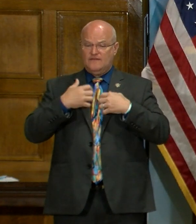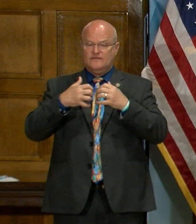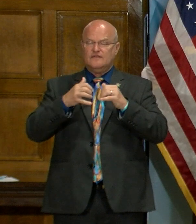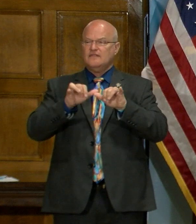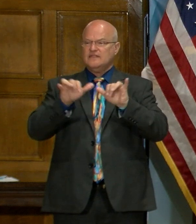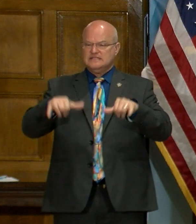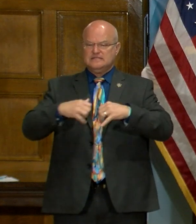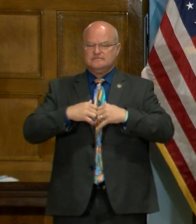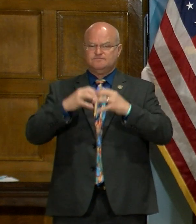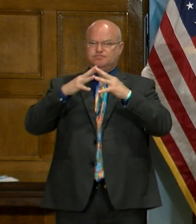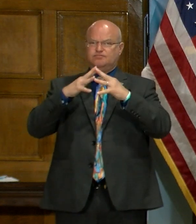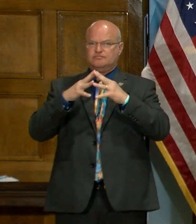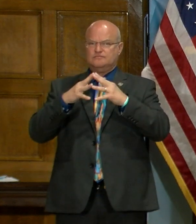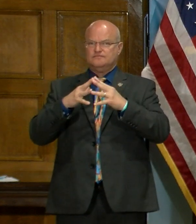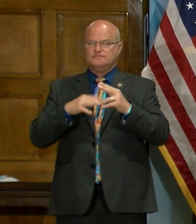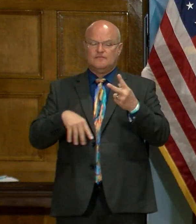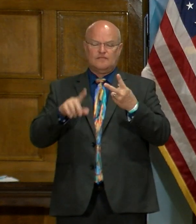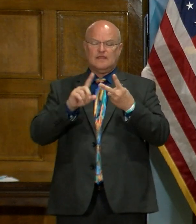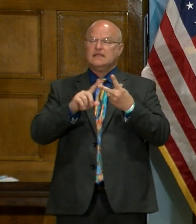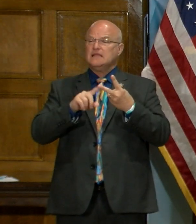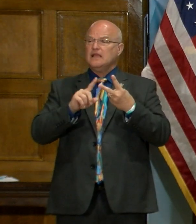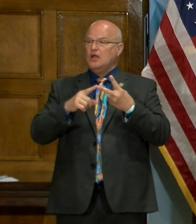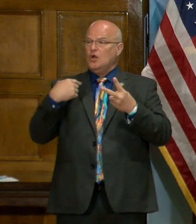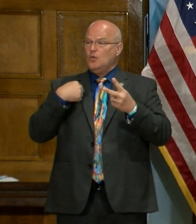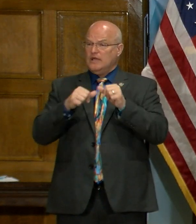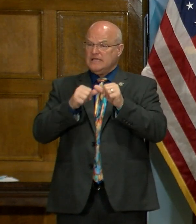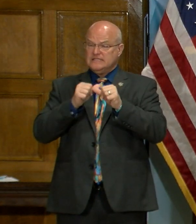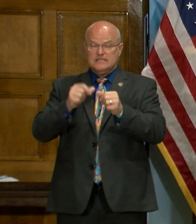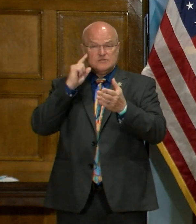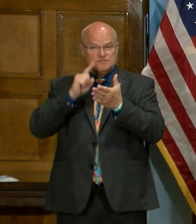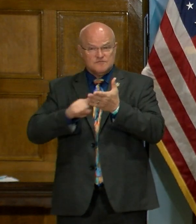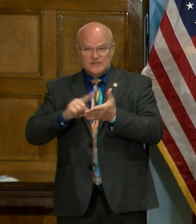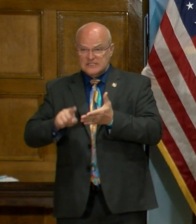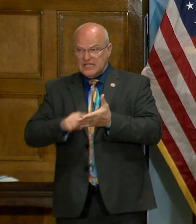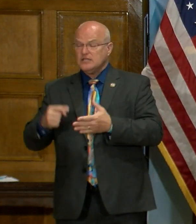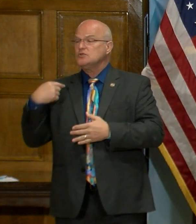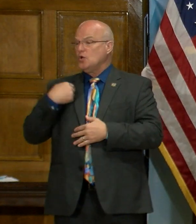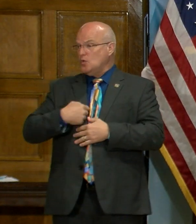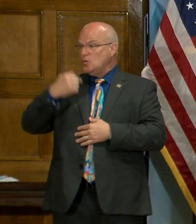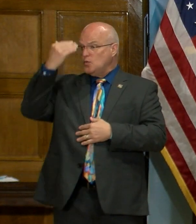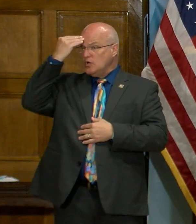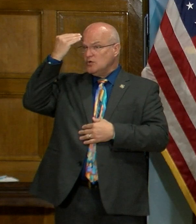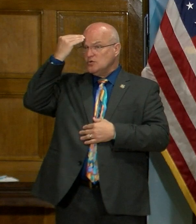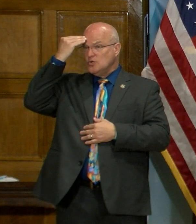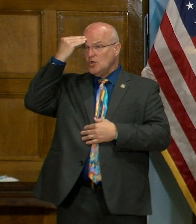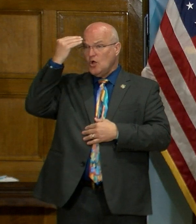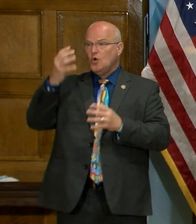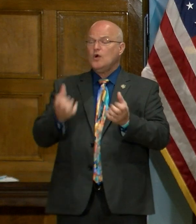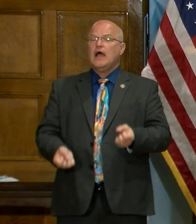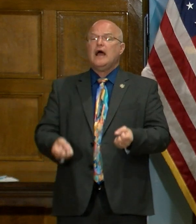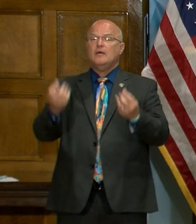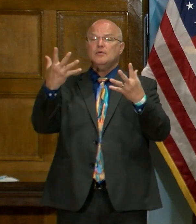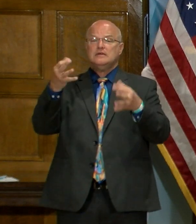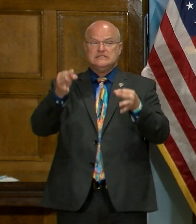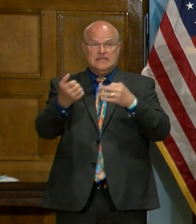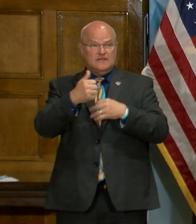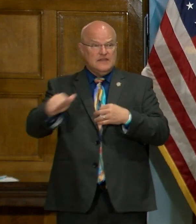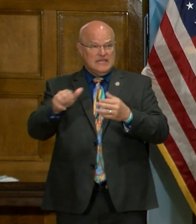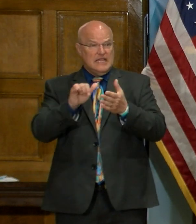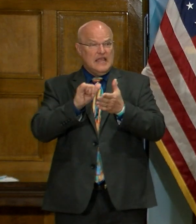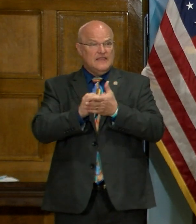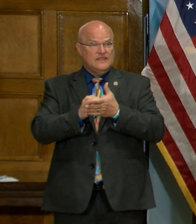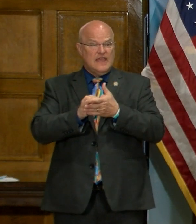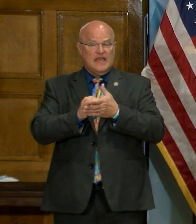back online. Secondly, as we continue the investigation, we'll know to the extent, if any,